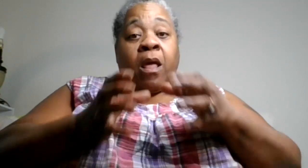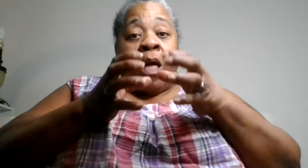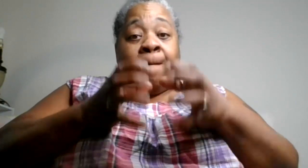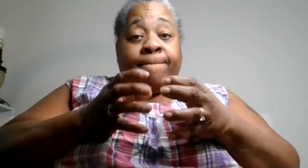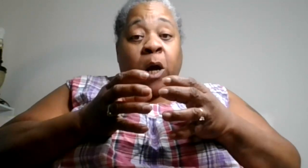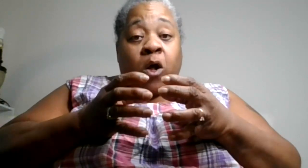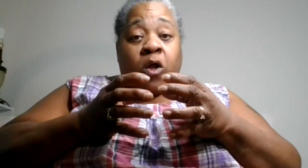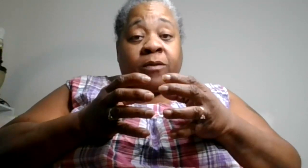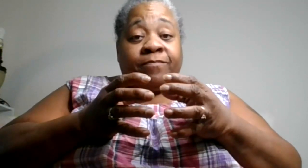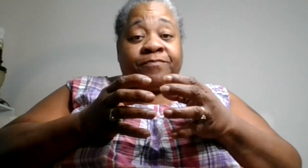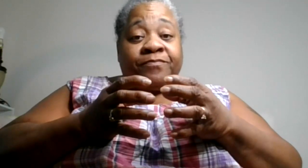Ball.